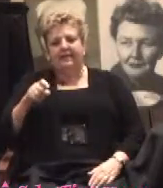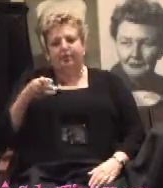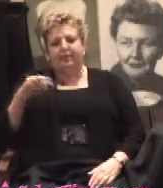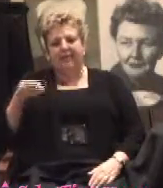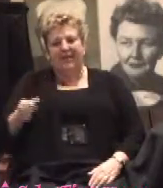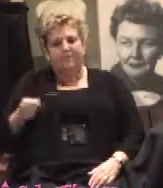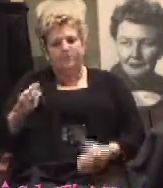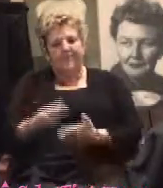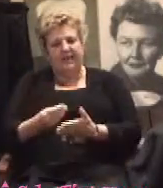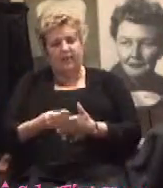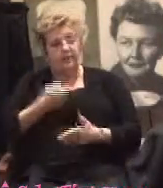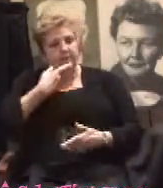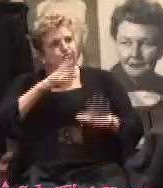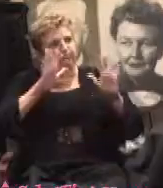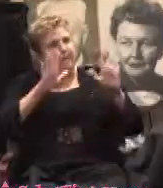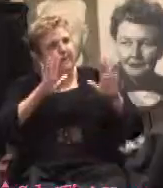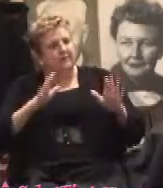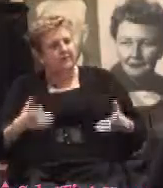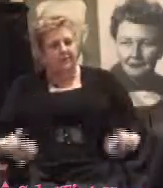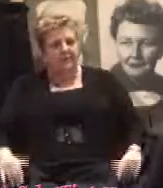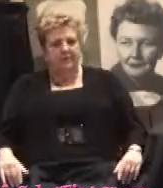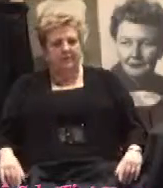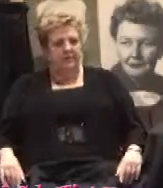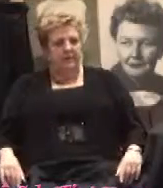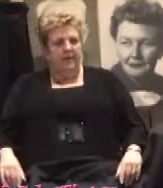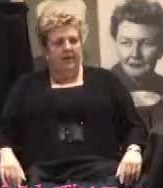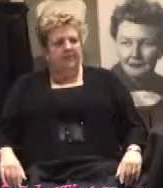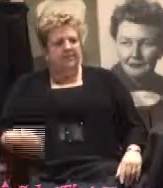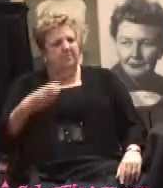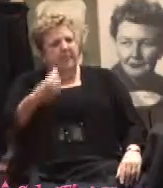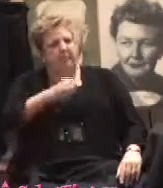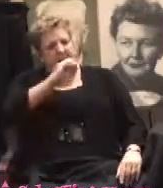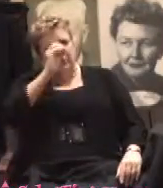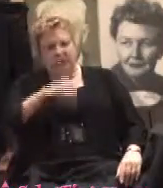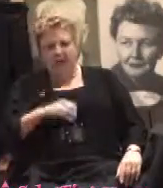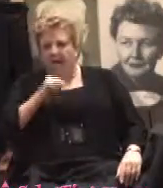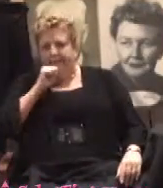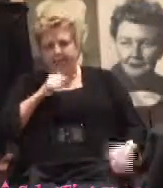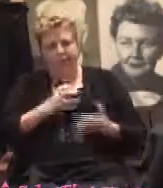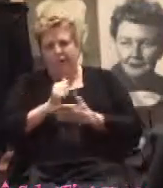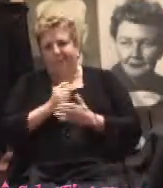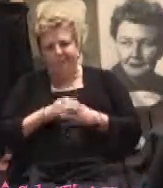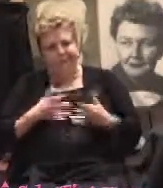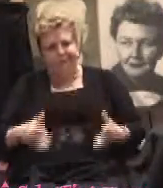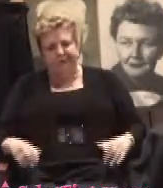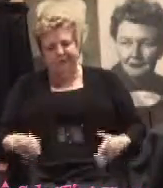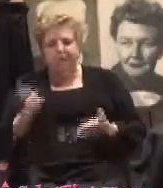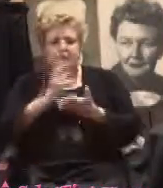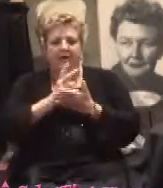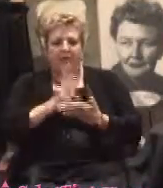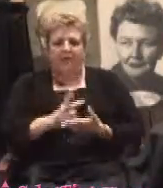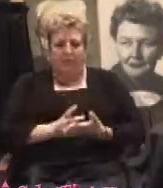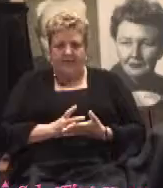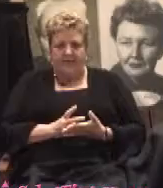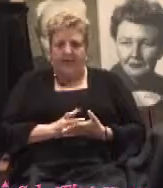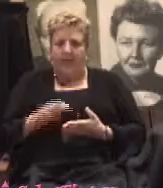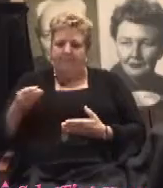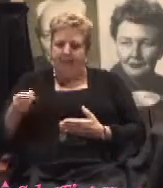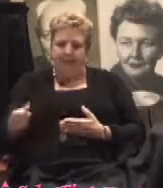great. She worked out. She said, just pay me a percentage. I didn't make any money. And every 2 weeks, I paid that money. Every 2 weeks,